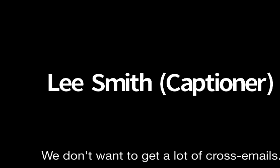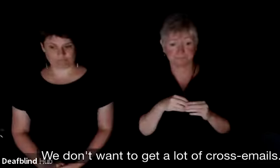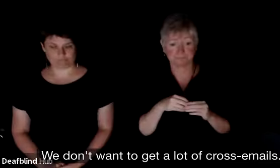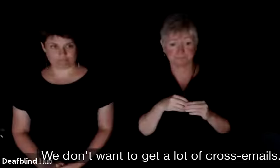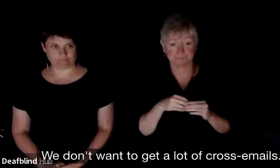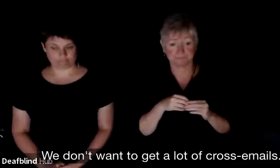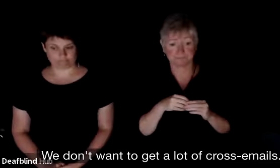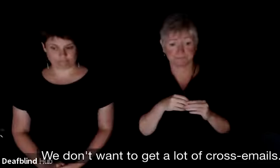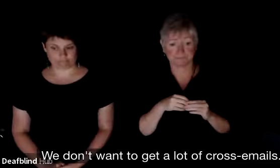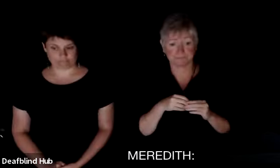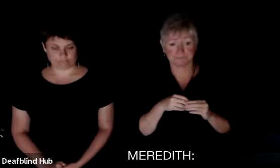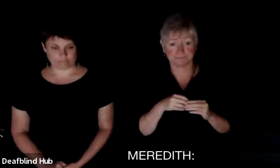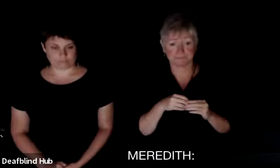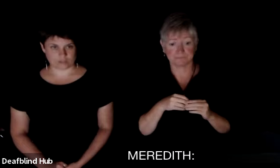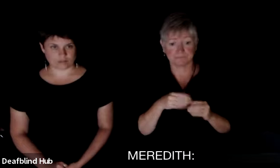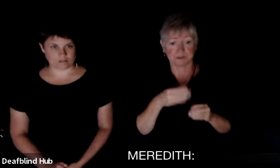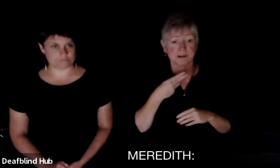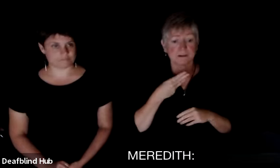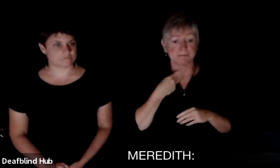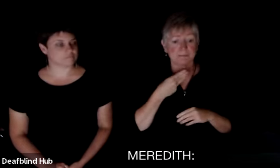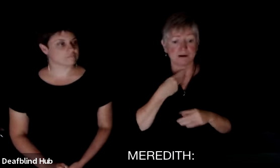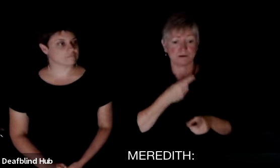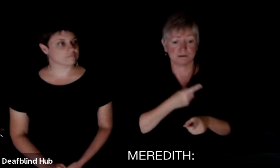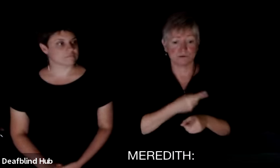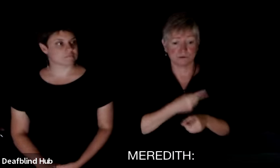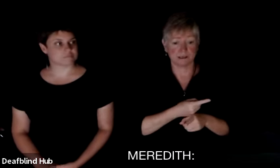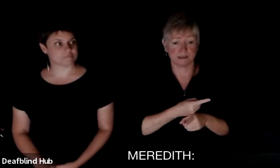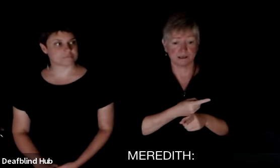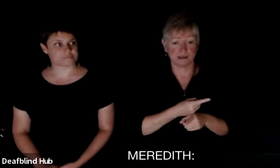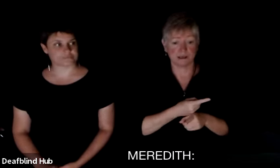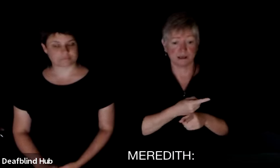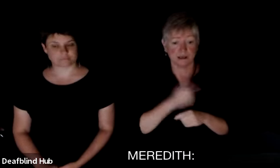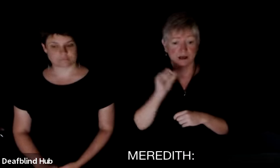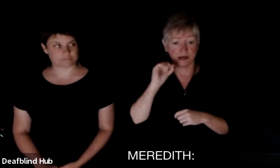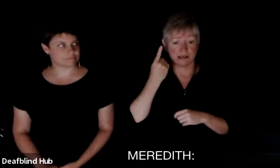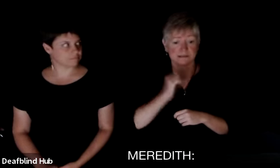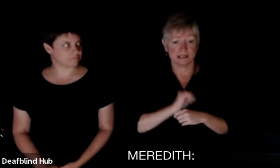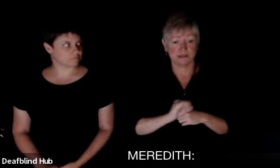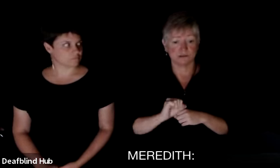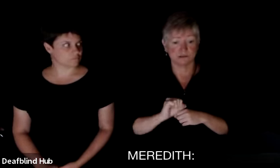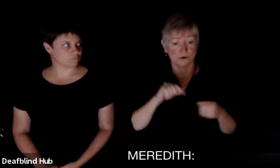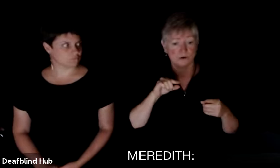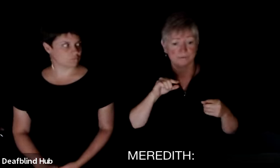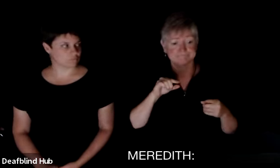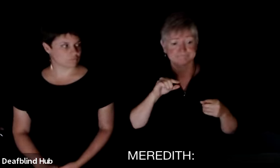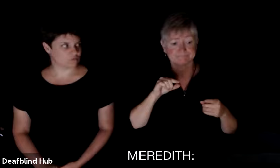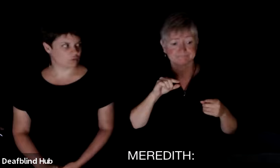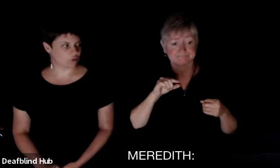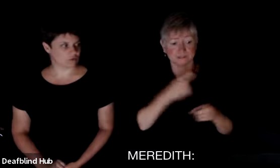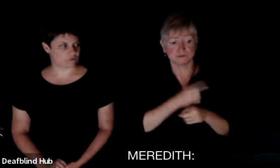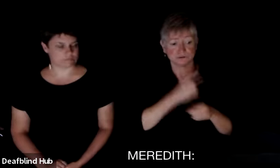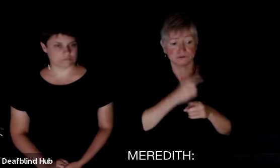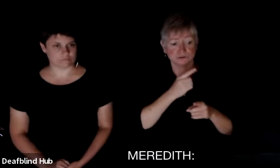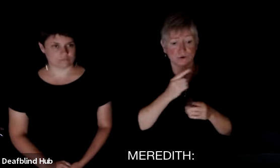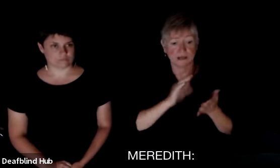It's Meredith speaking. I understand your point, Heather. I know what it's